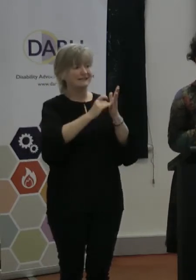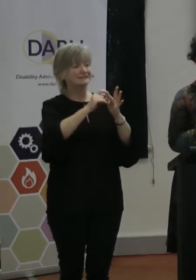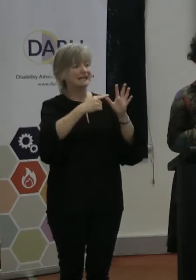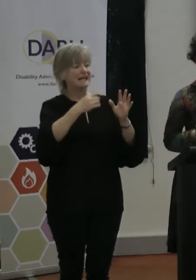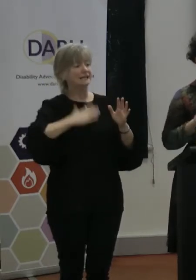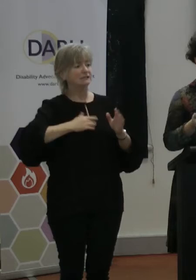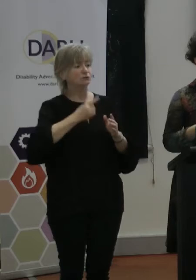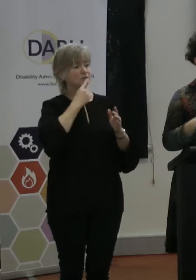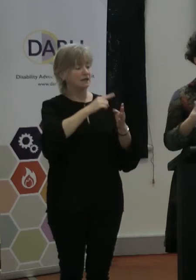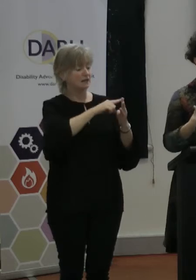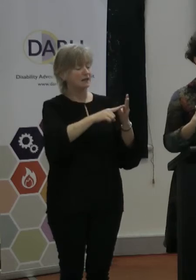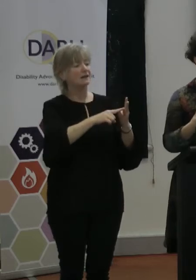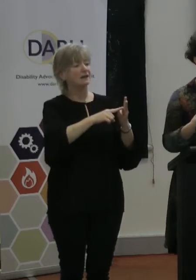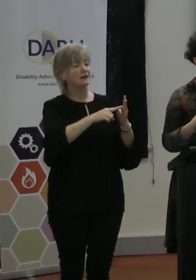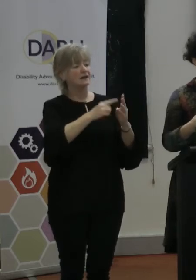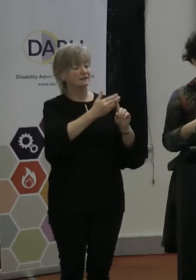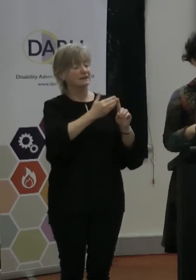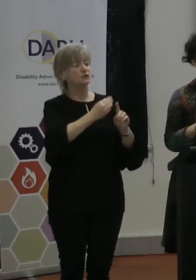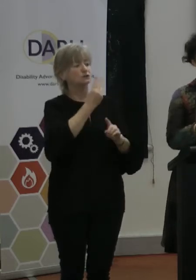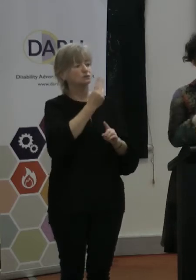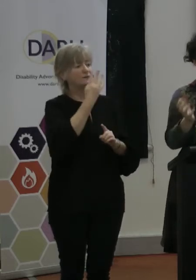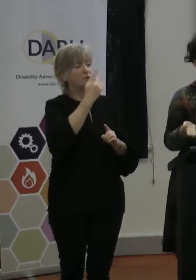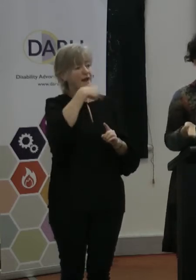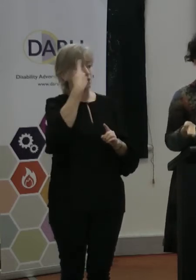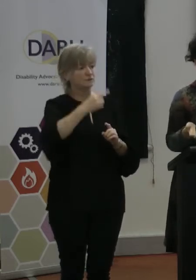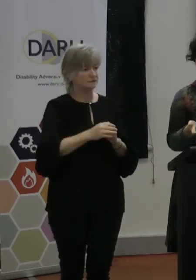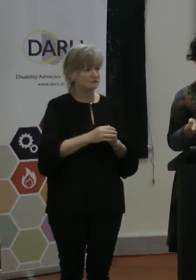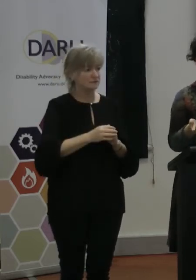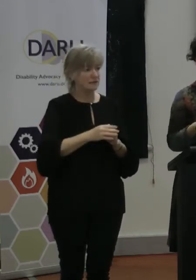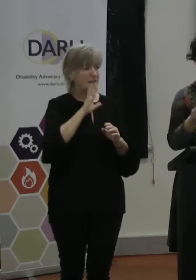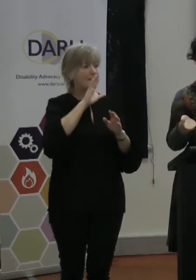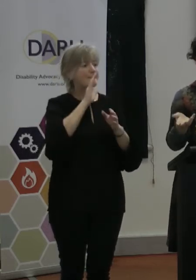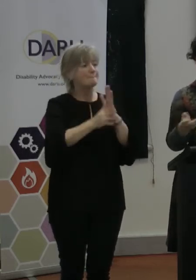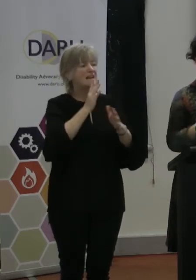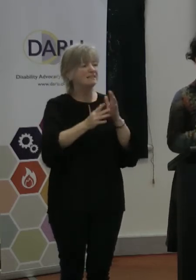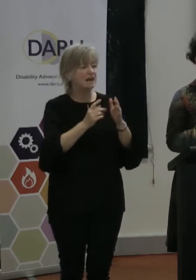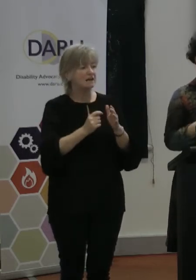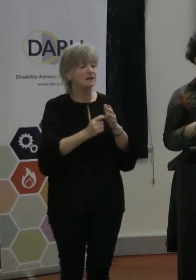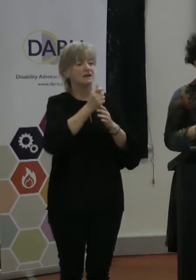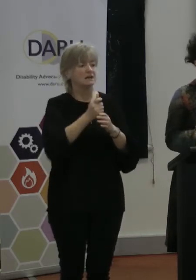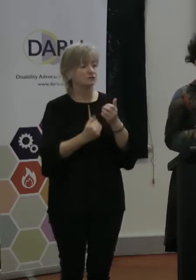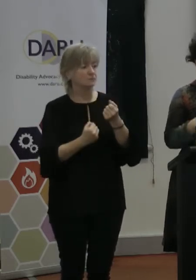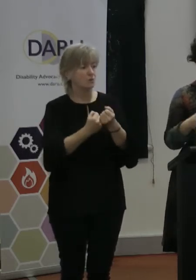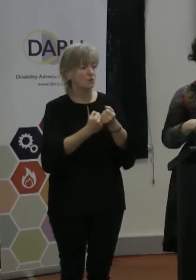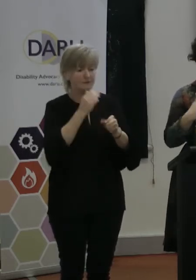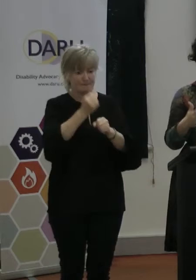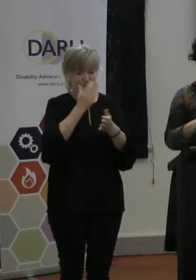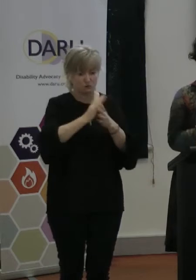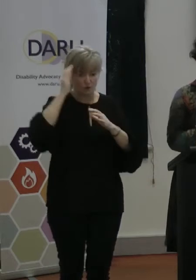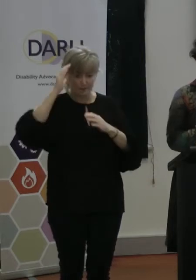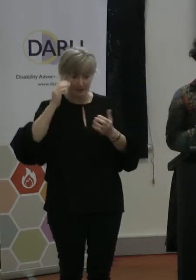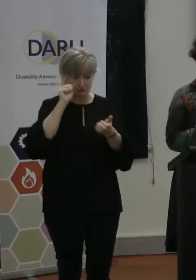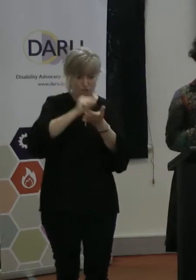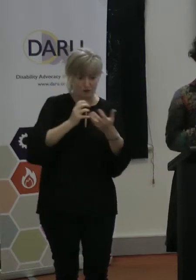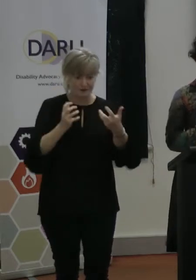purpose being is that it then triggers kind of a support around that person to make sure that the accommodation is suitable and